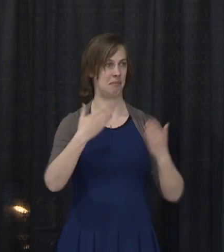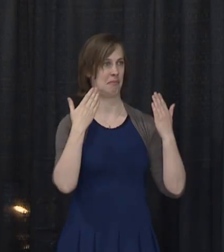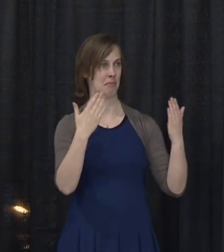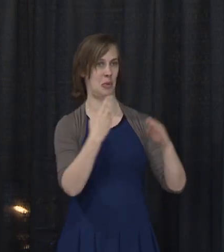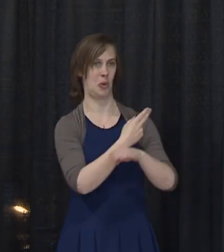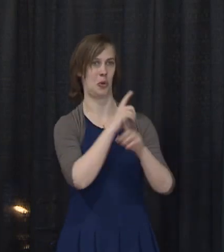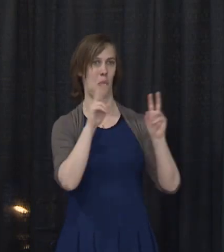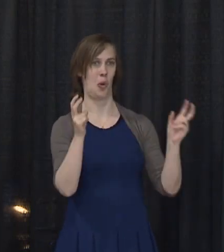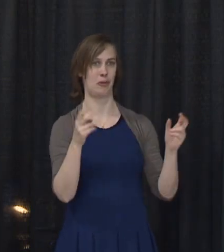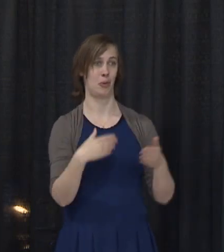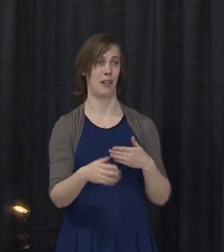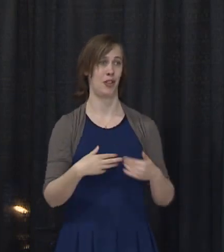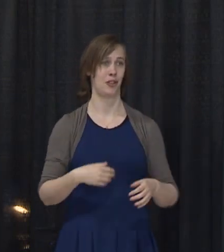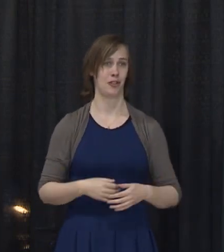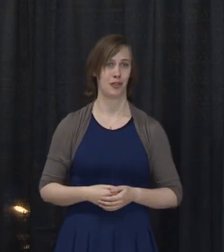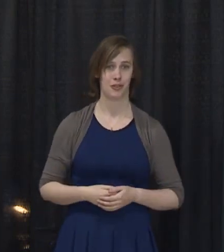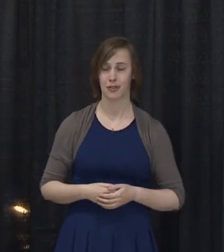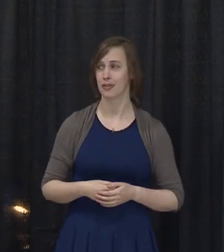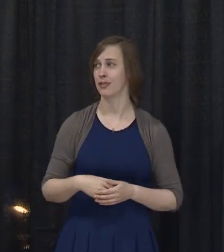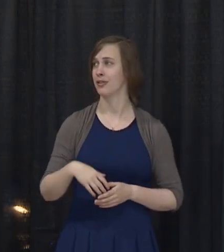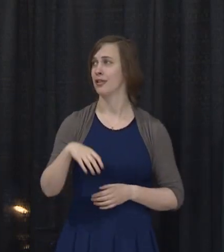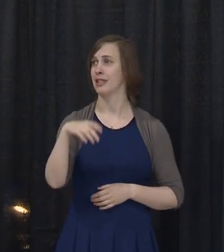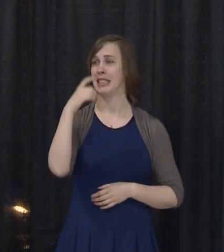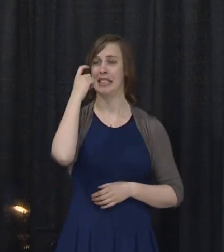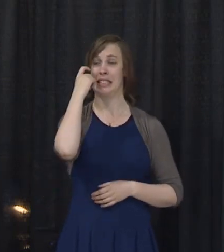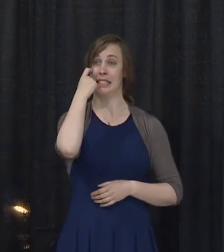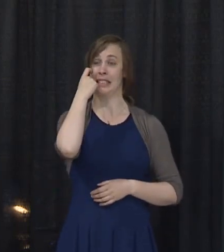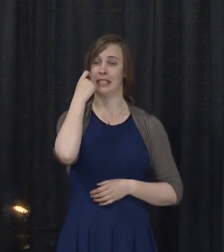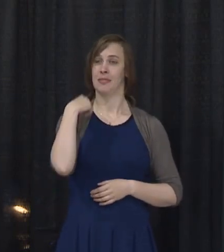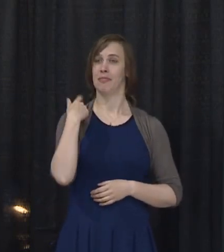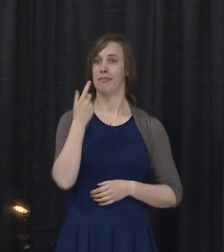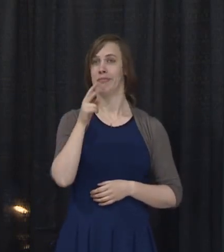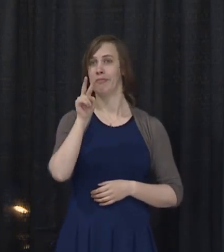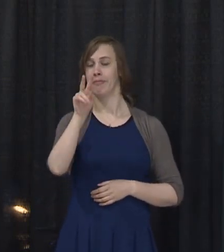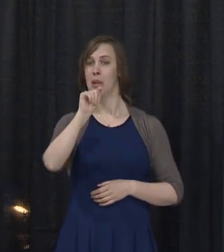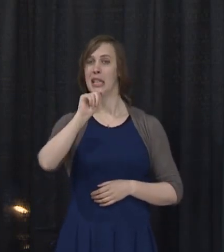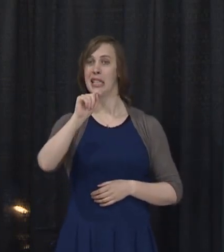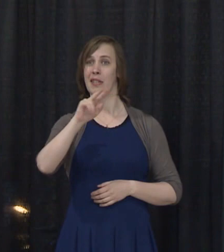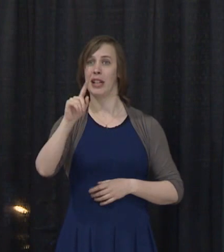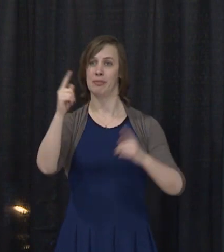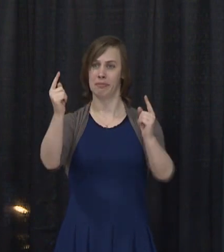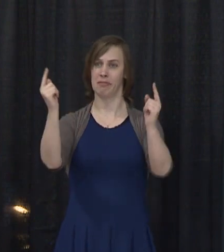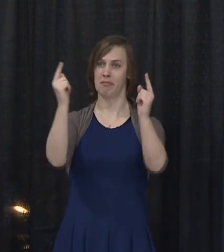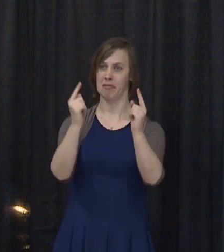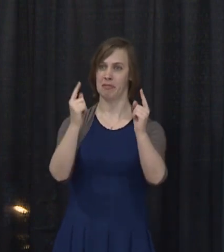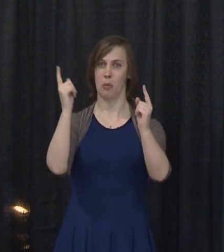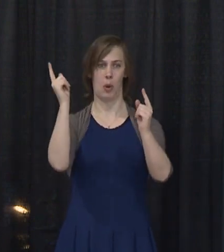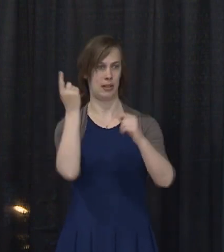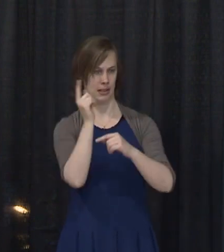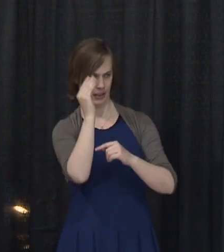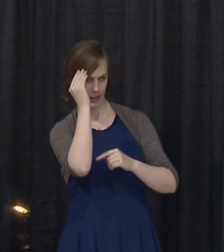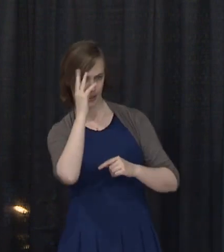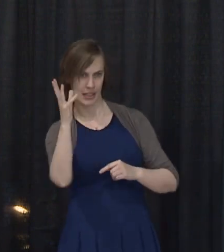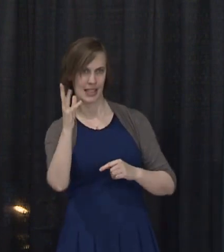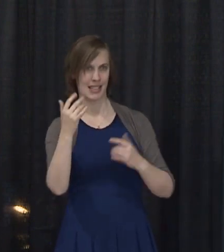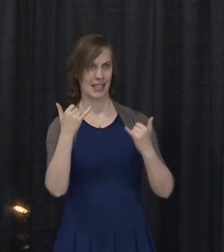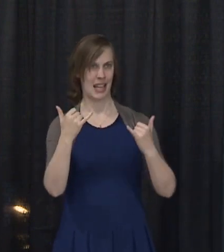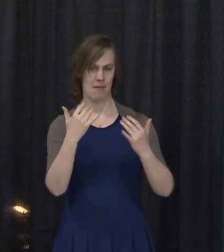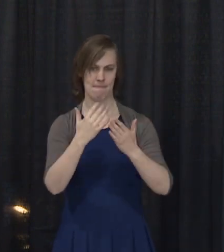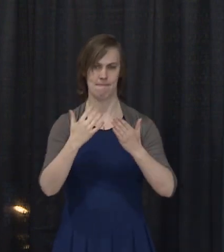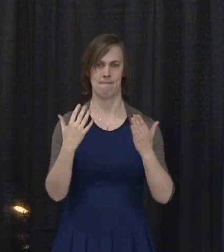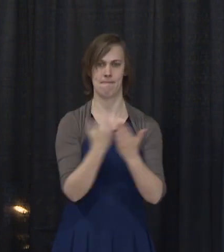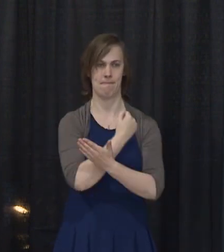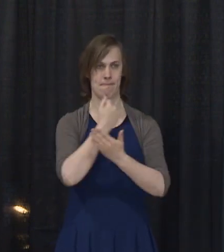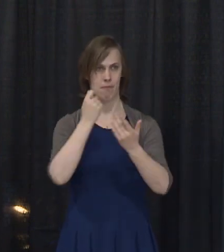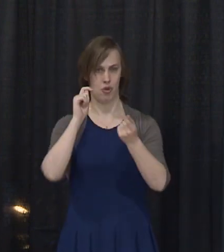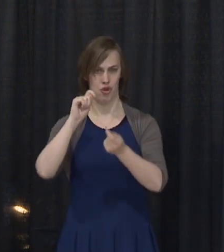Whatever. On a TV show recently, I heard one character comfort another by saying it is time to pivot,